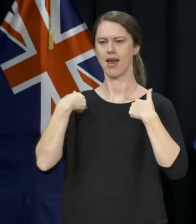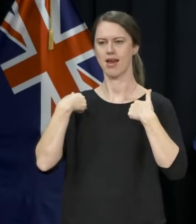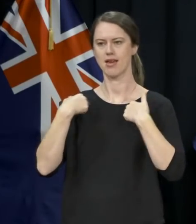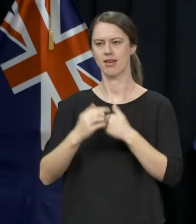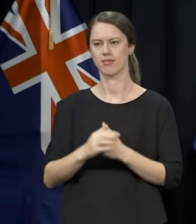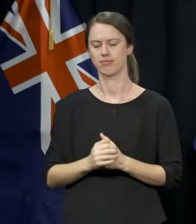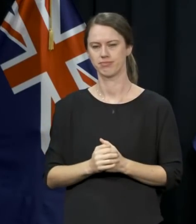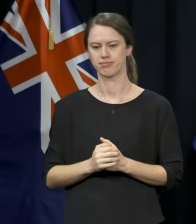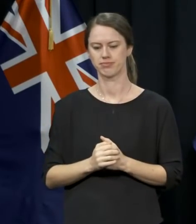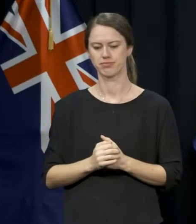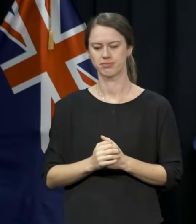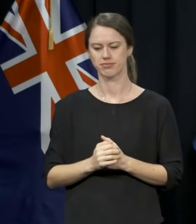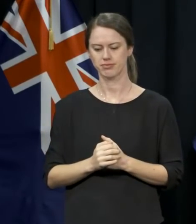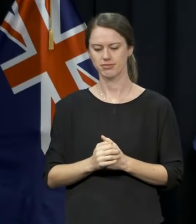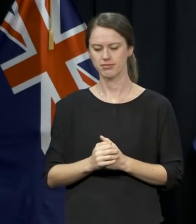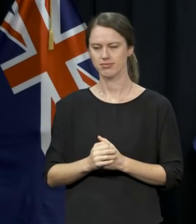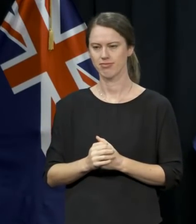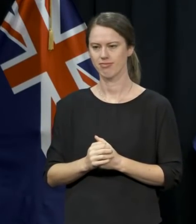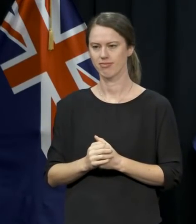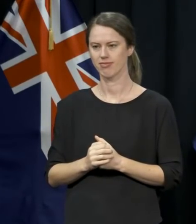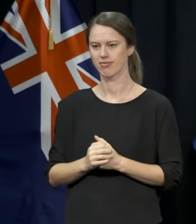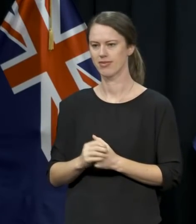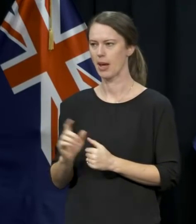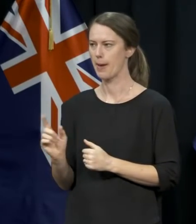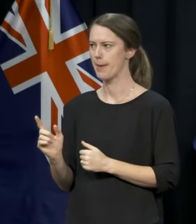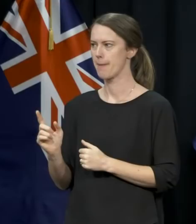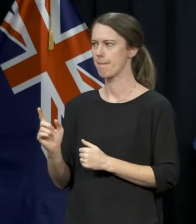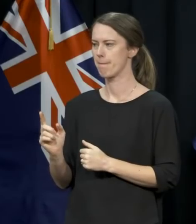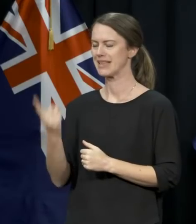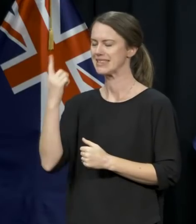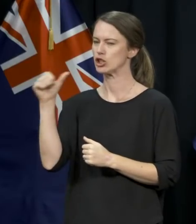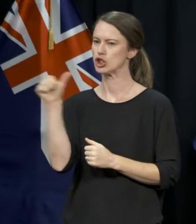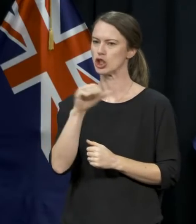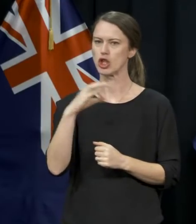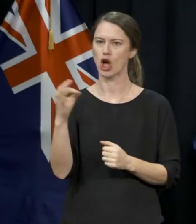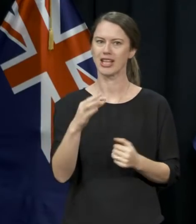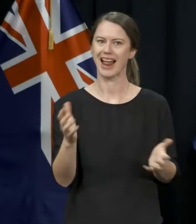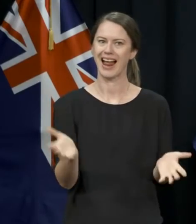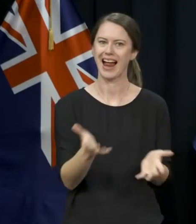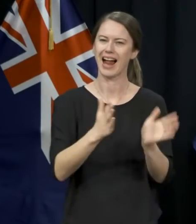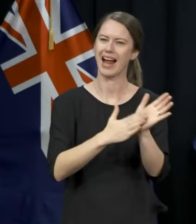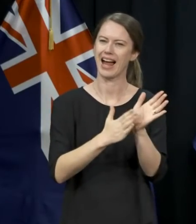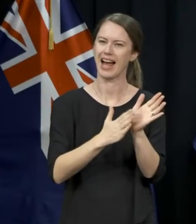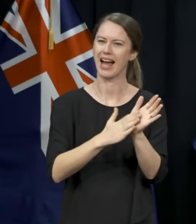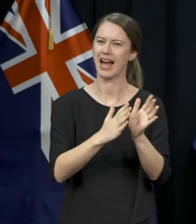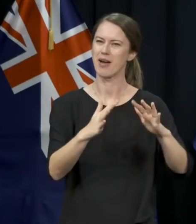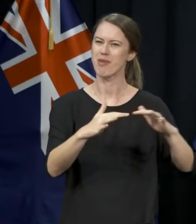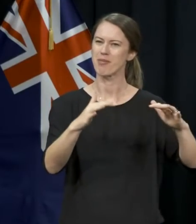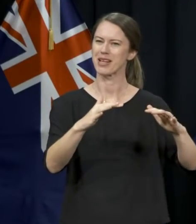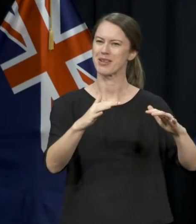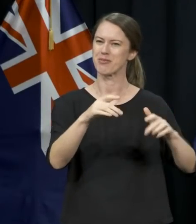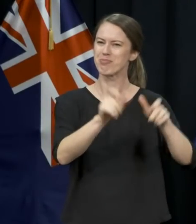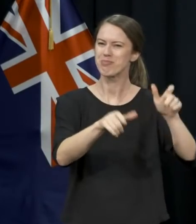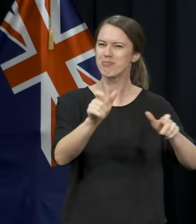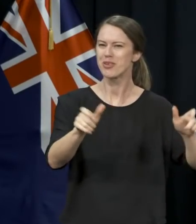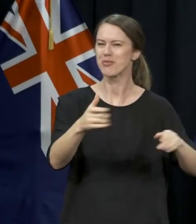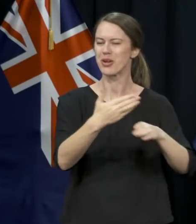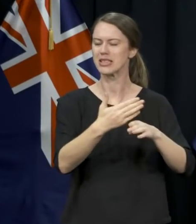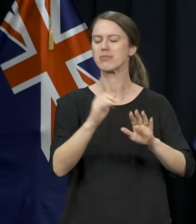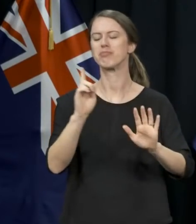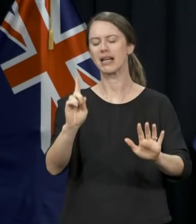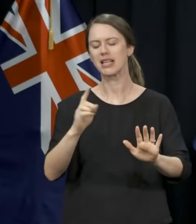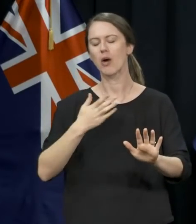Although ministers are generally advised against being publicly effusive about public servants, I want to put on record